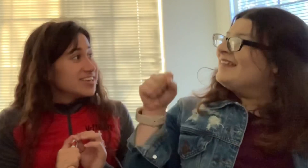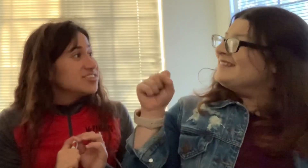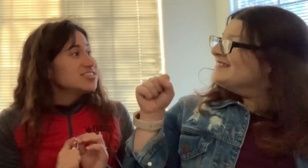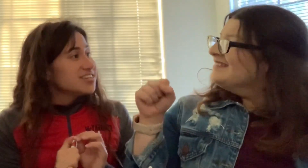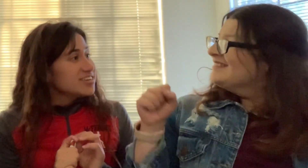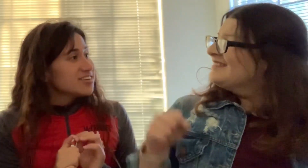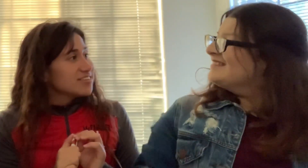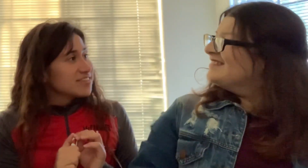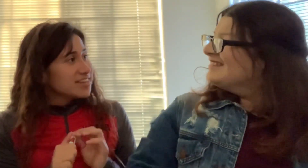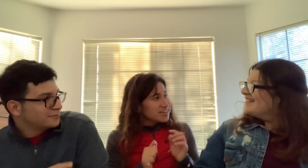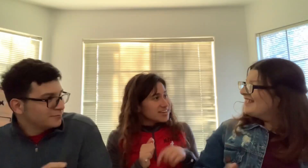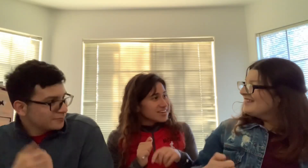You should have. Here.